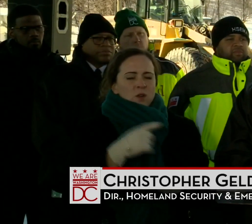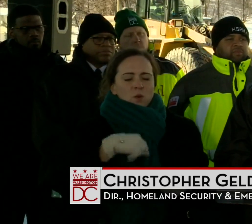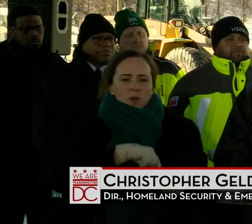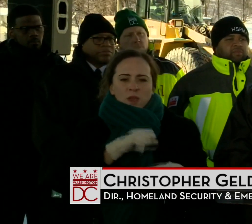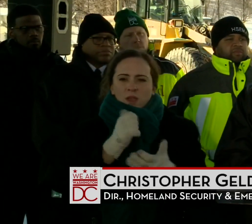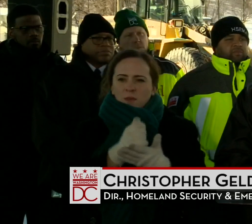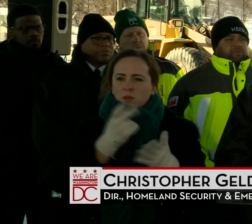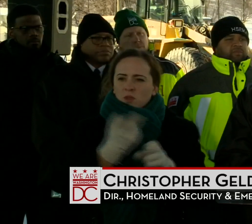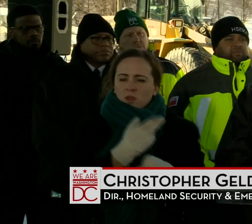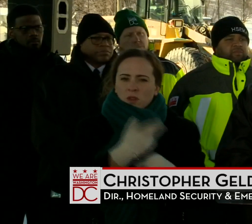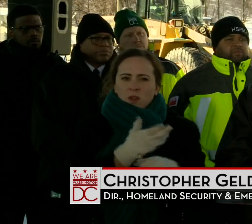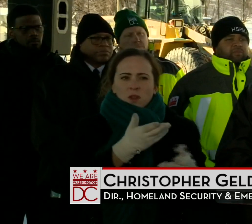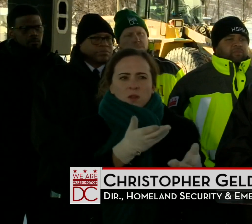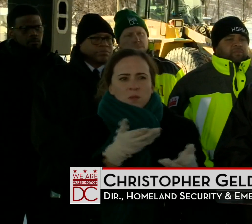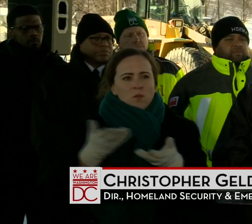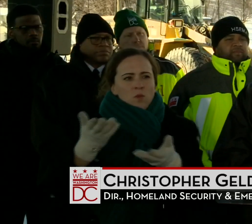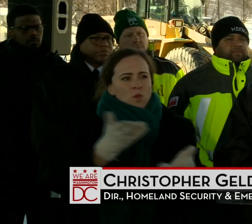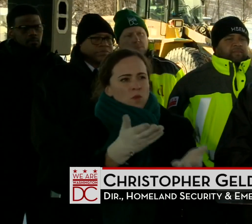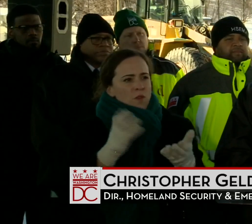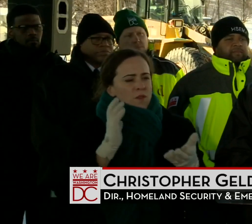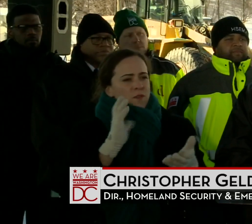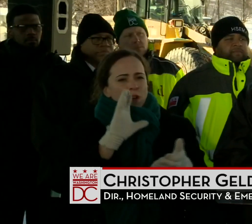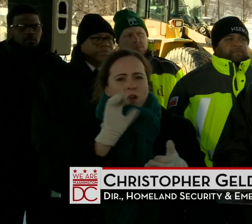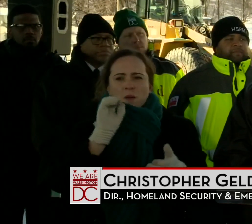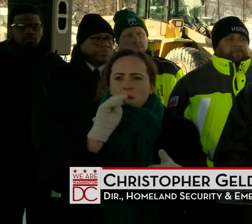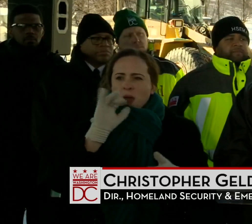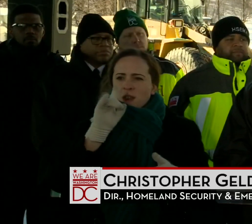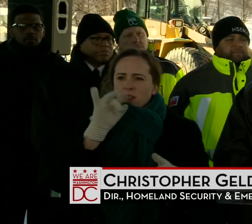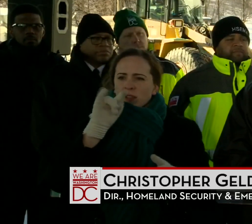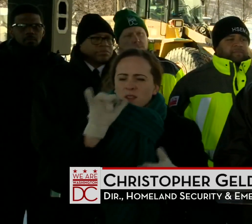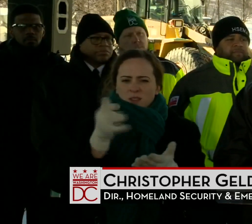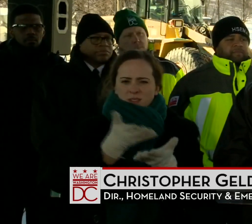use those to move commodities around the city to ensure that we could